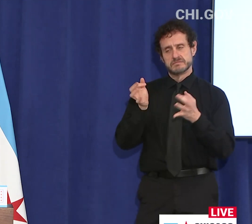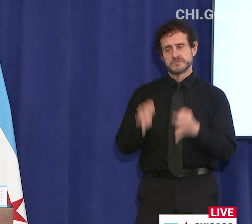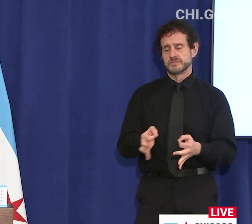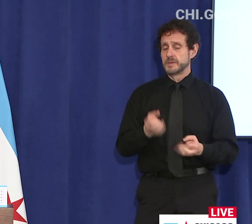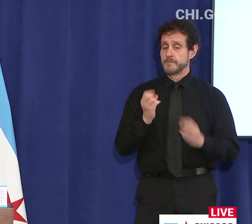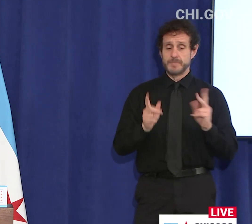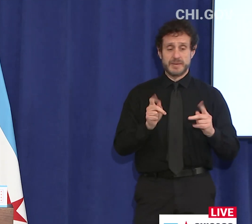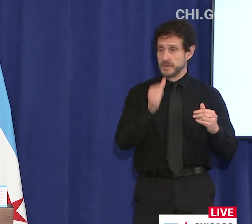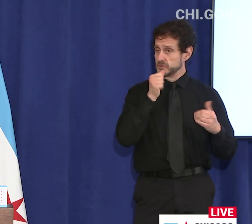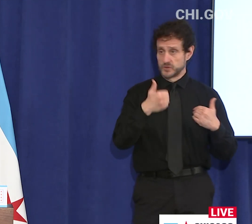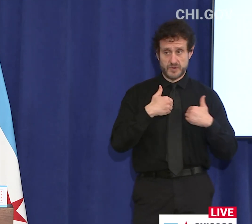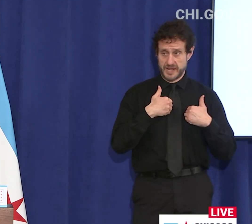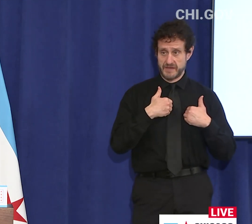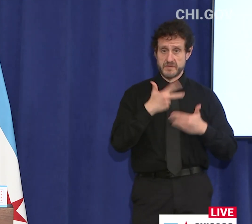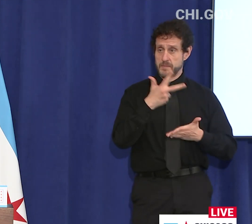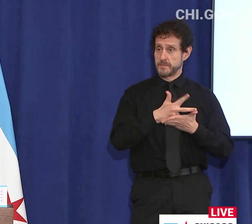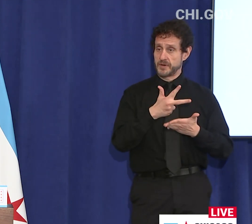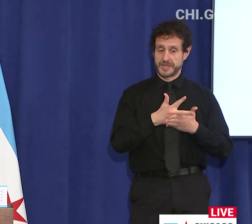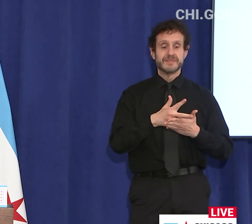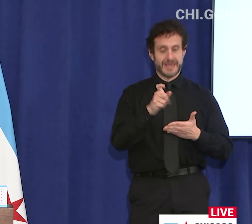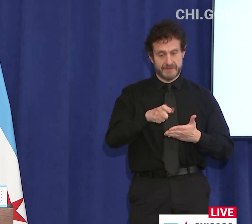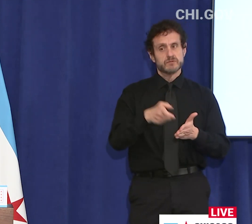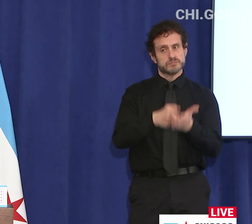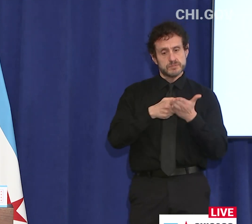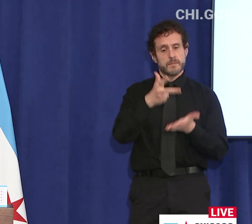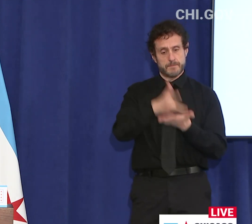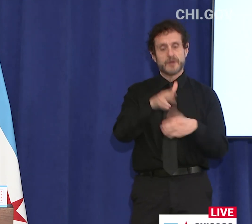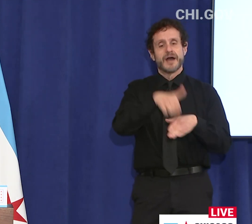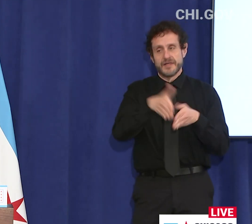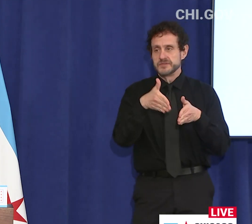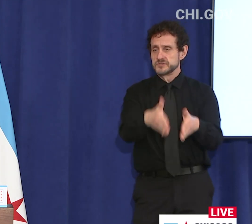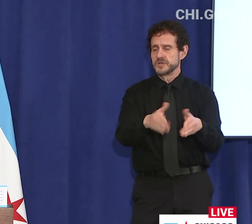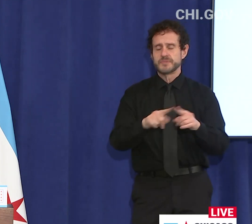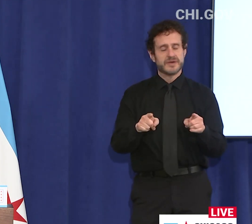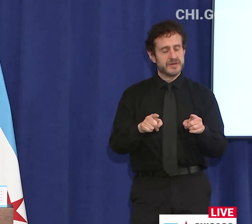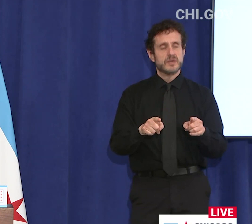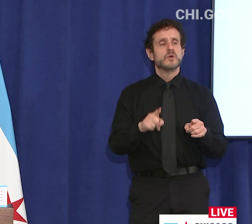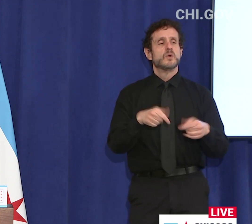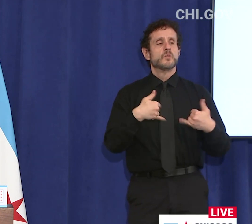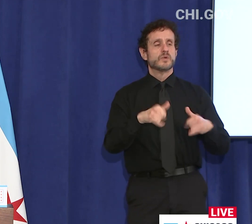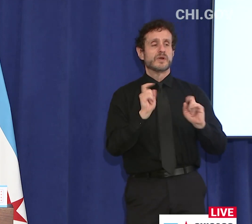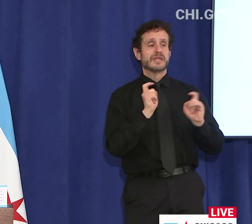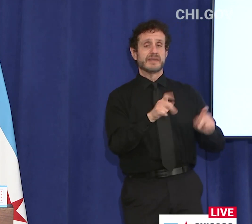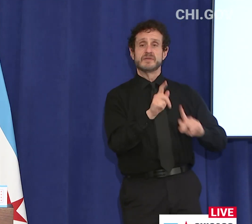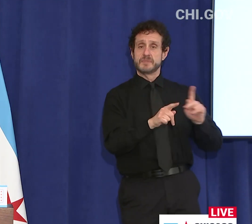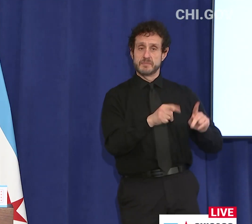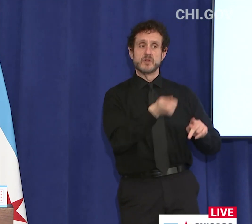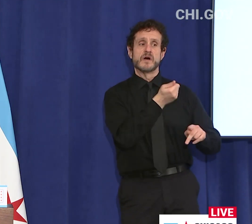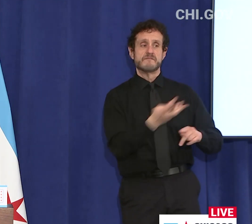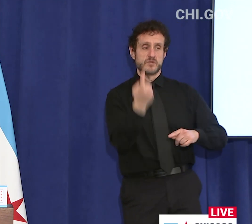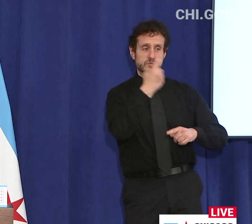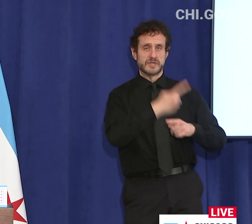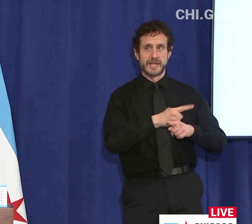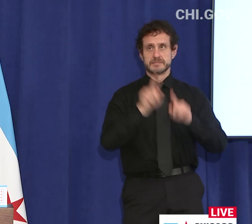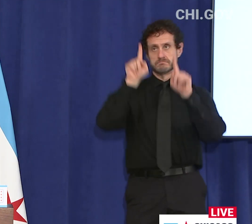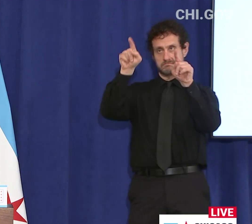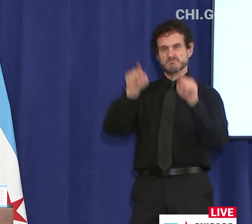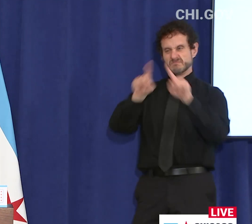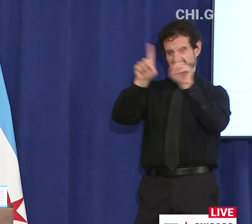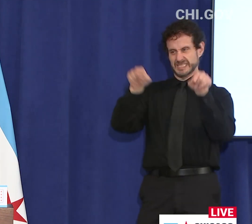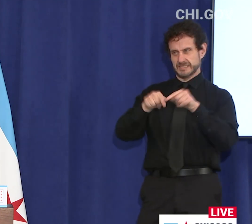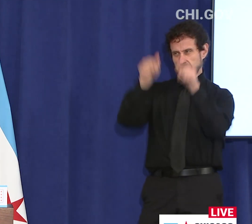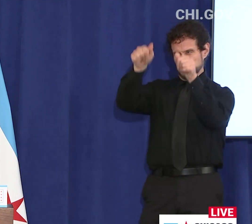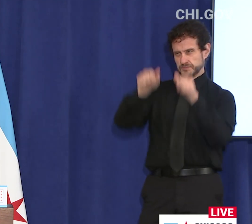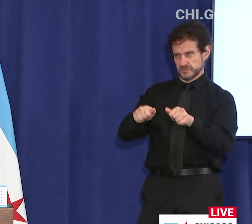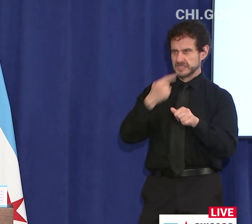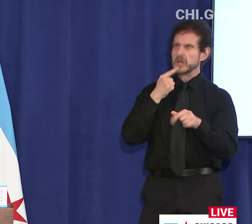have off-street parking, but we are doing what we normally do, which is giving people several days' notice that the